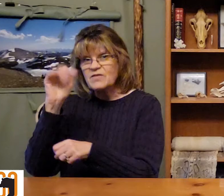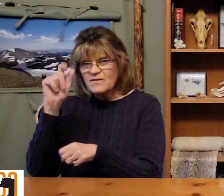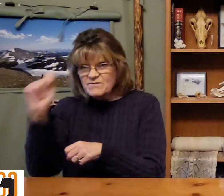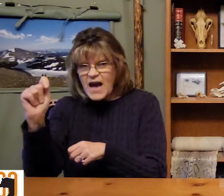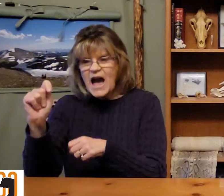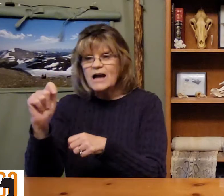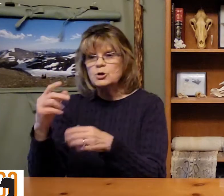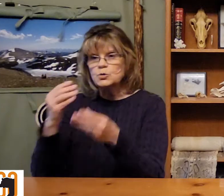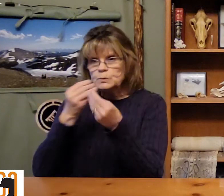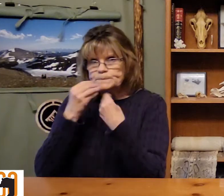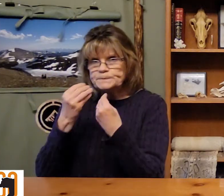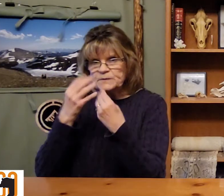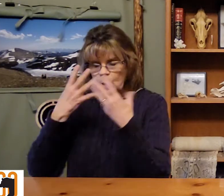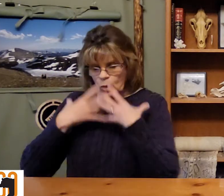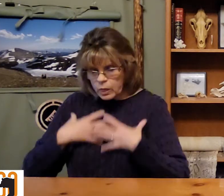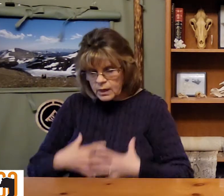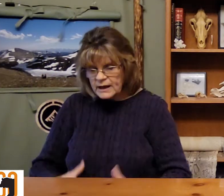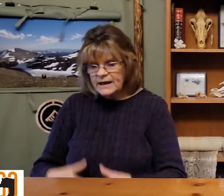much food.